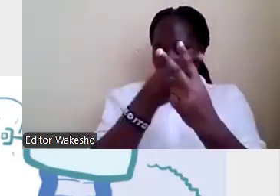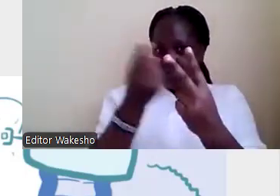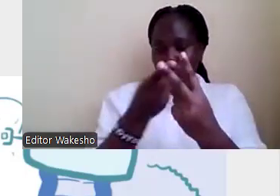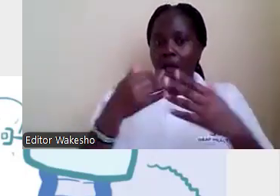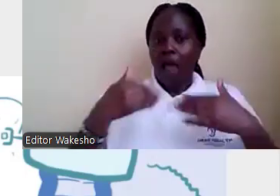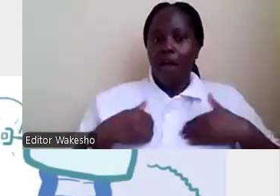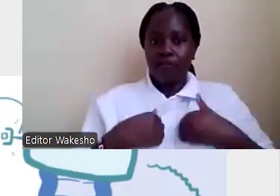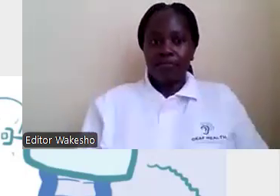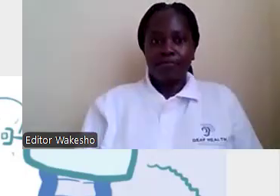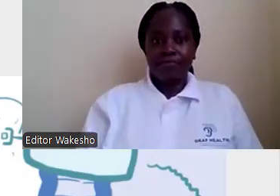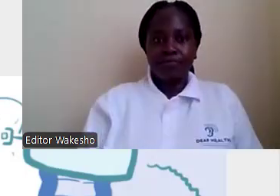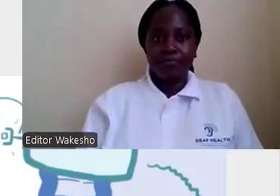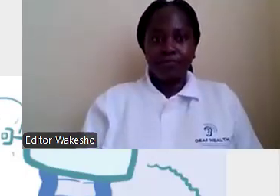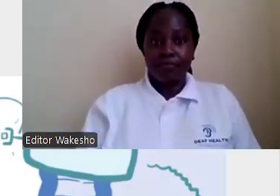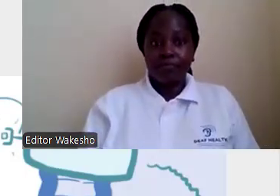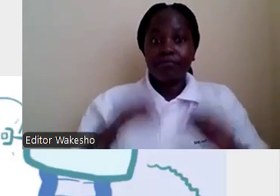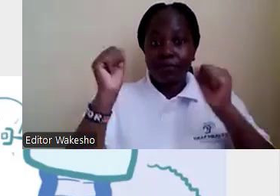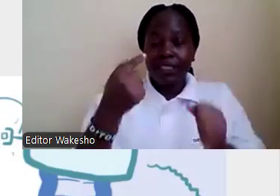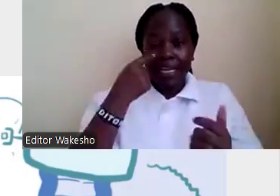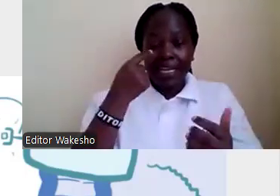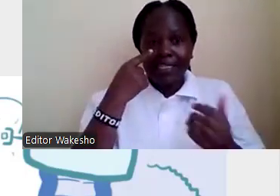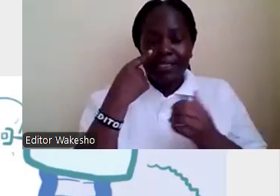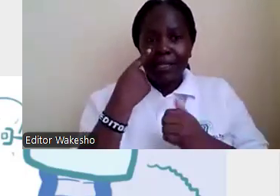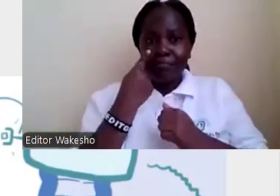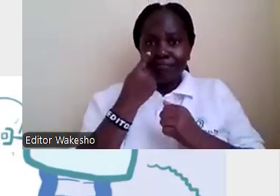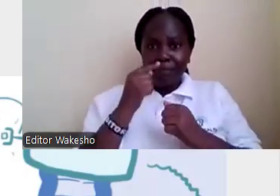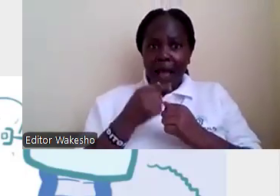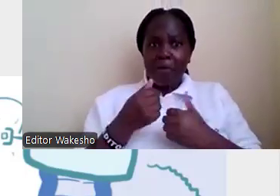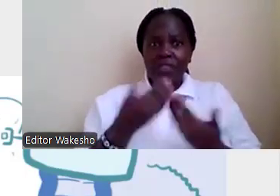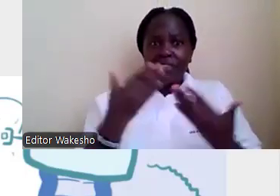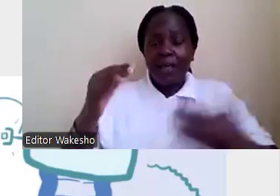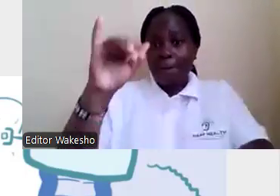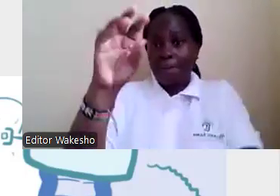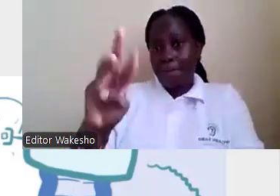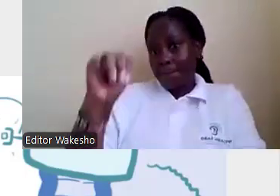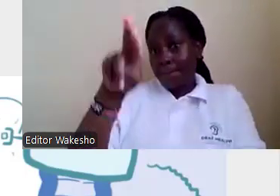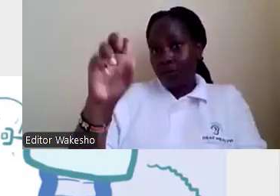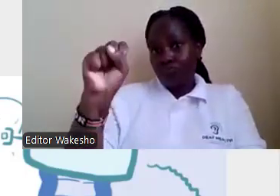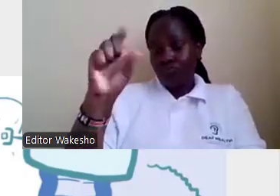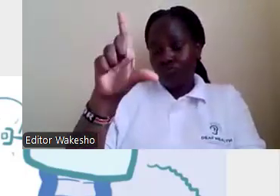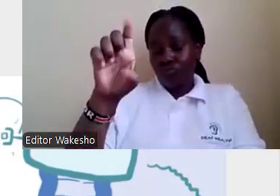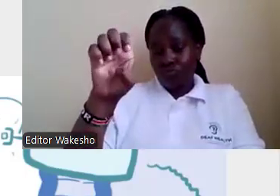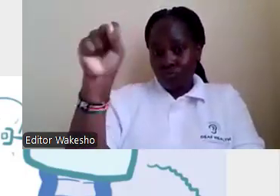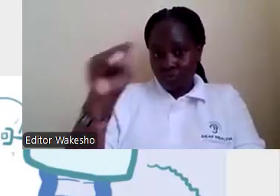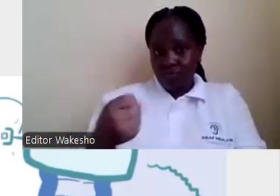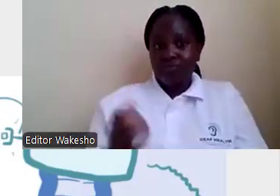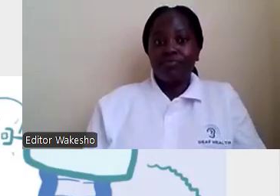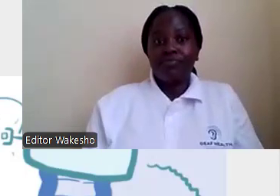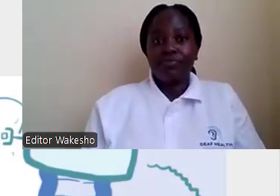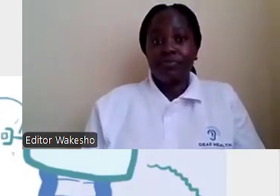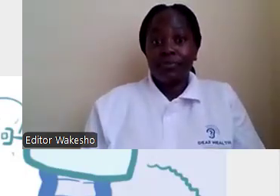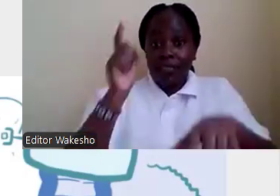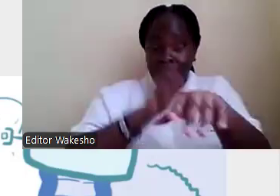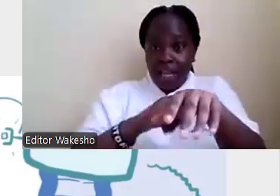see that, you can have the muscle or adipose tissue, right? And so when you have